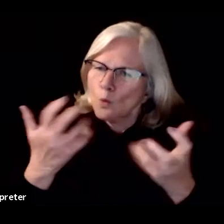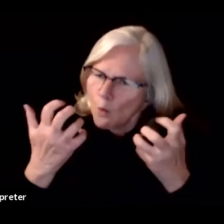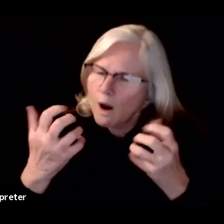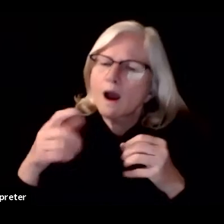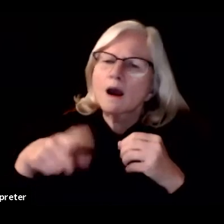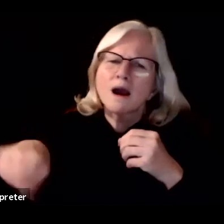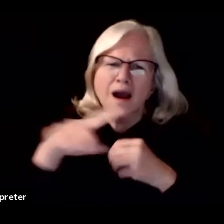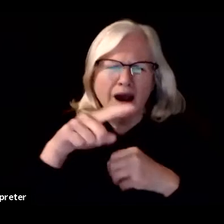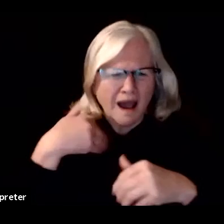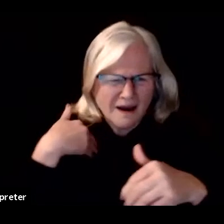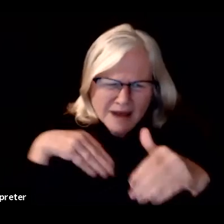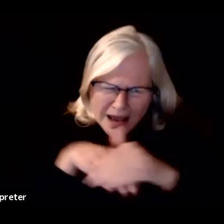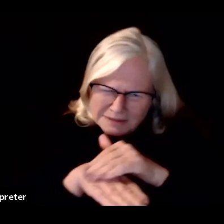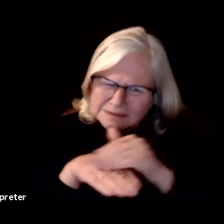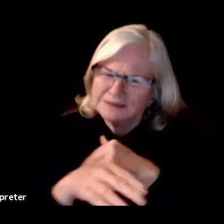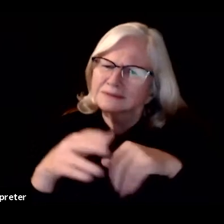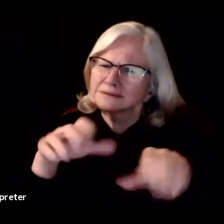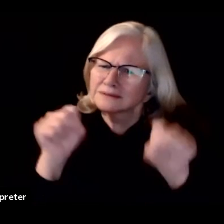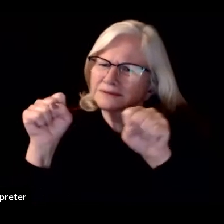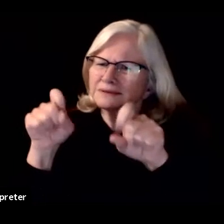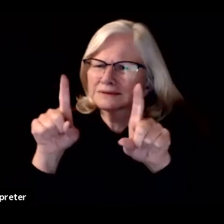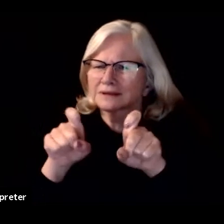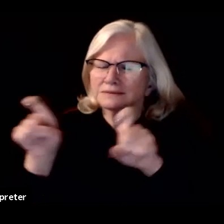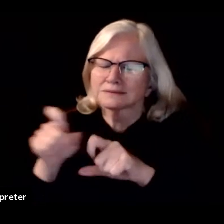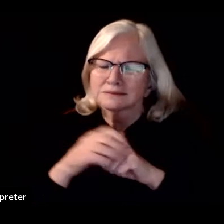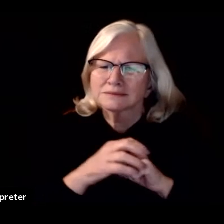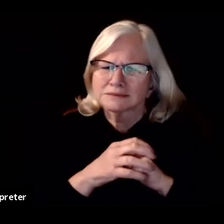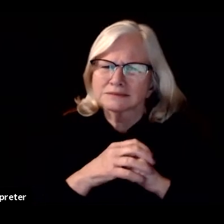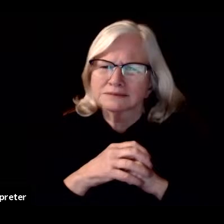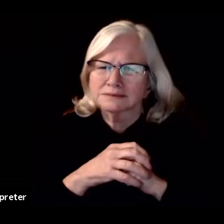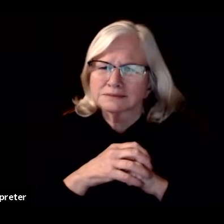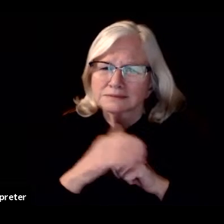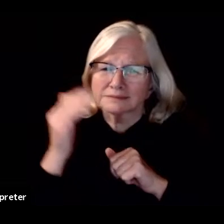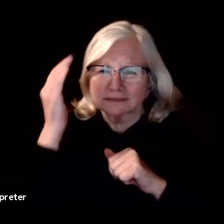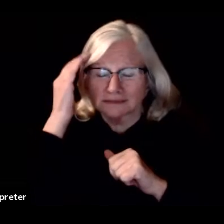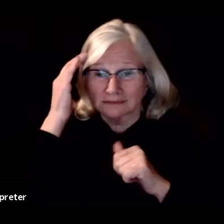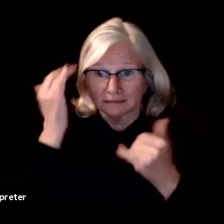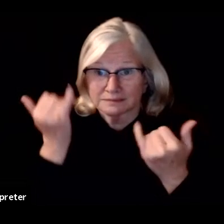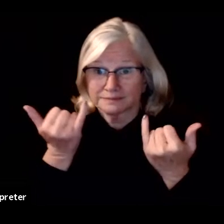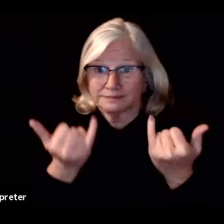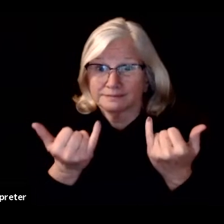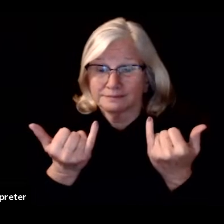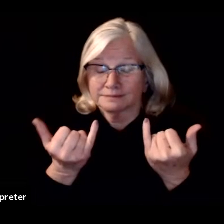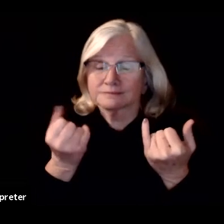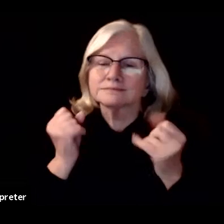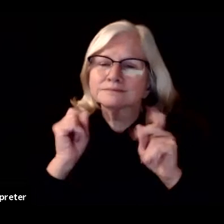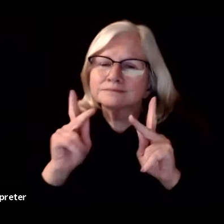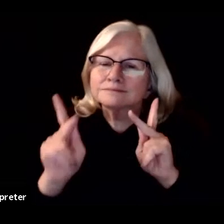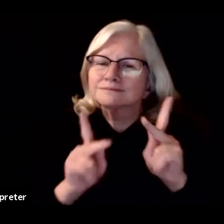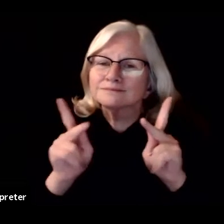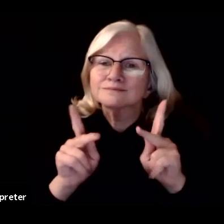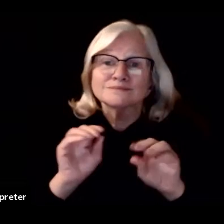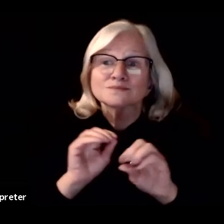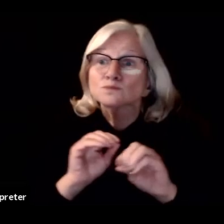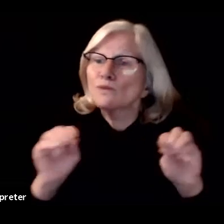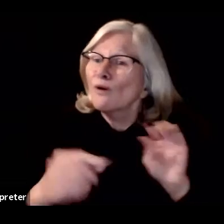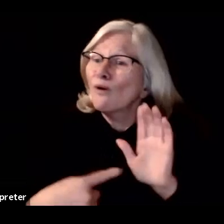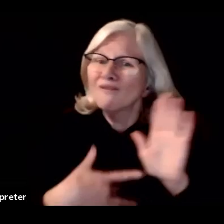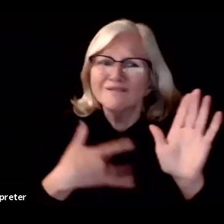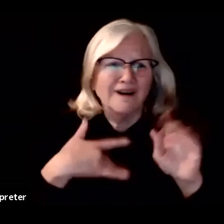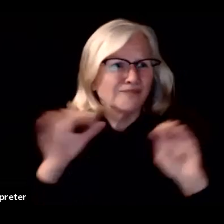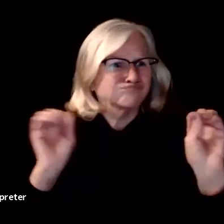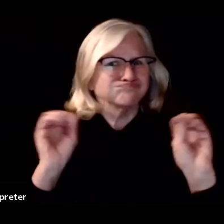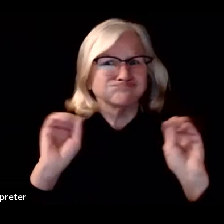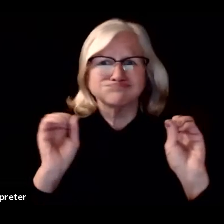that testing events and sites, and they're doing it because we've made it easy for them to get these tests. And hopefully the message is getting